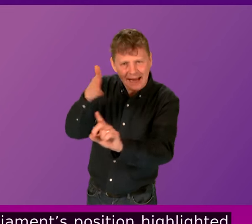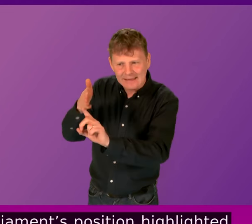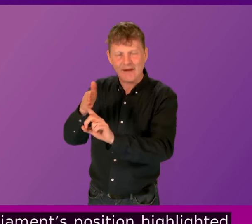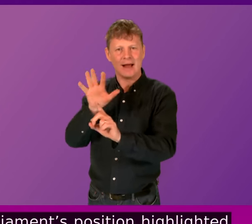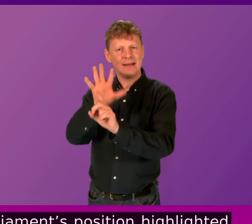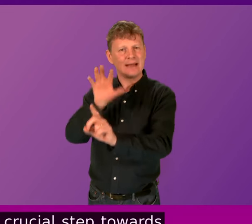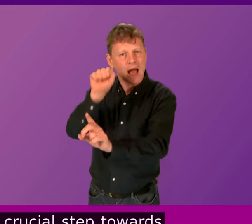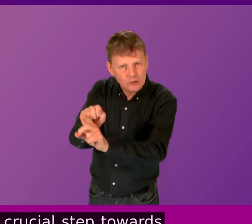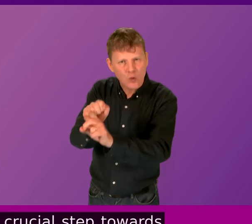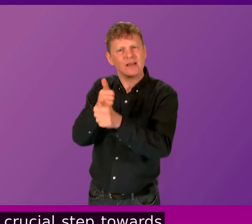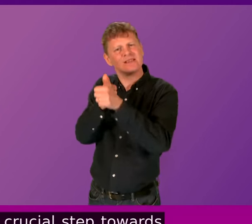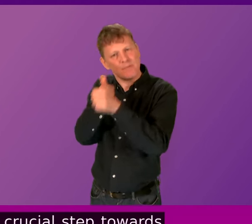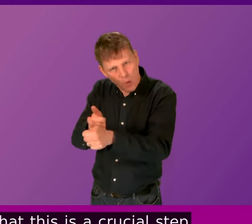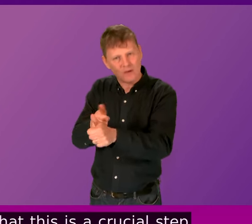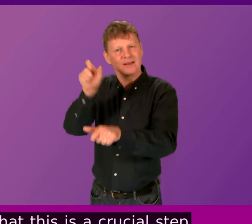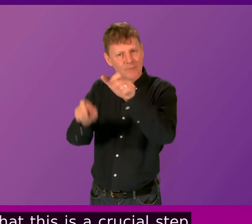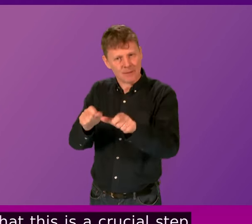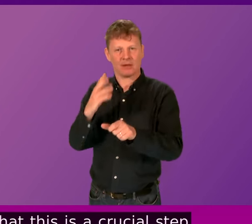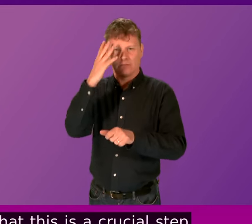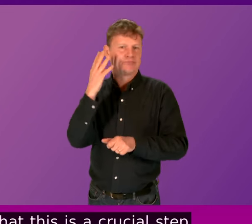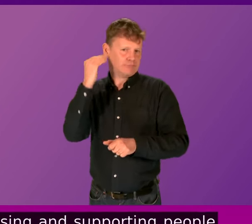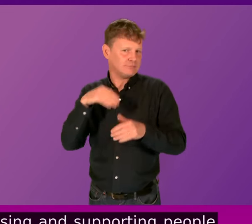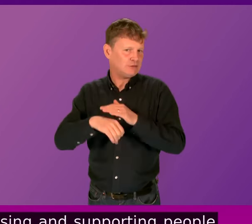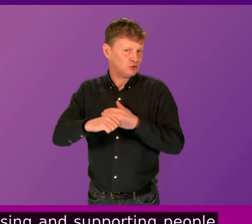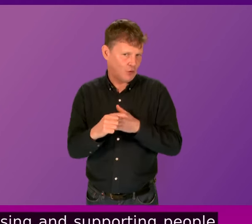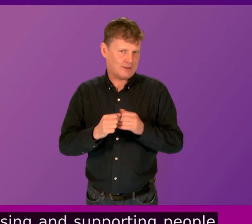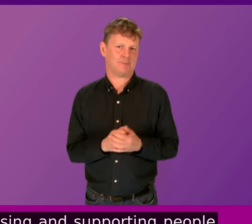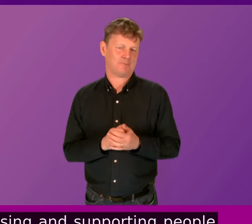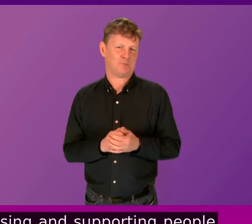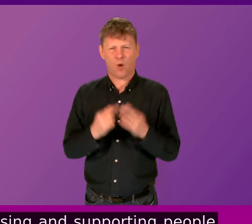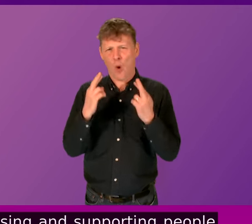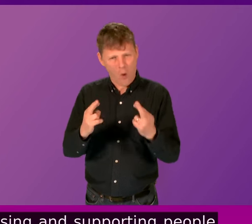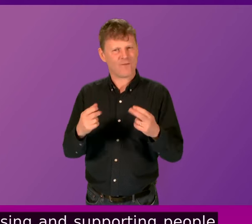and supporting people with dual sensory loss who live in Scotland, and hopefully make